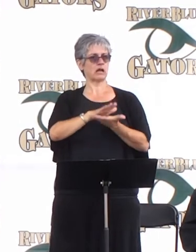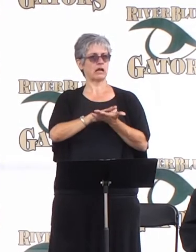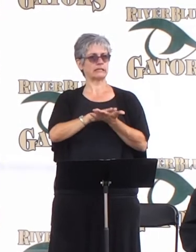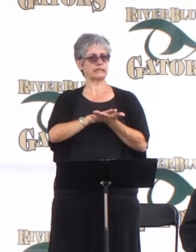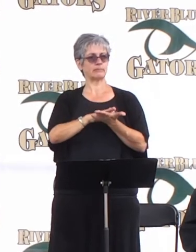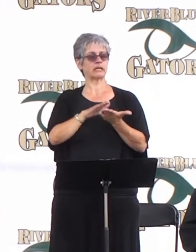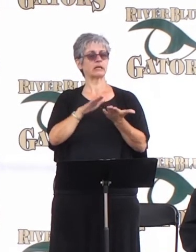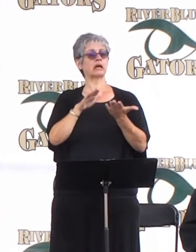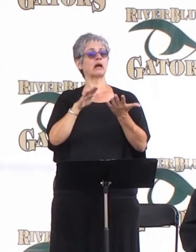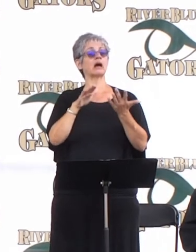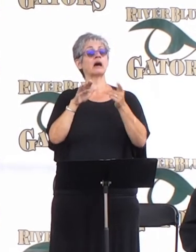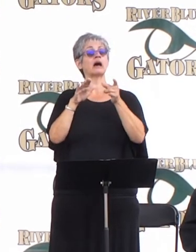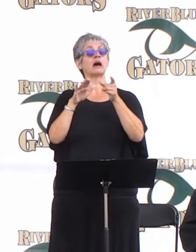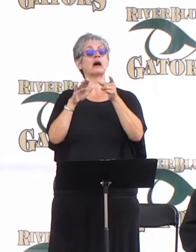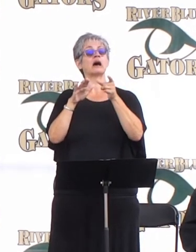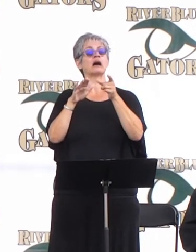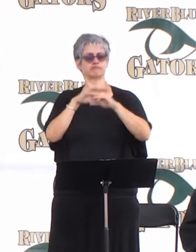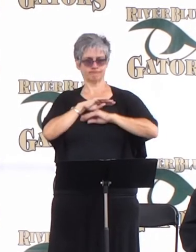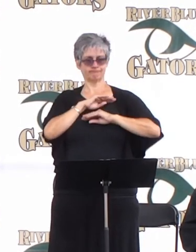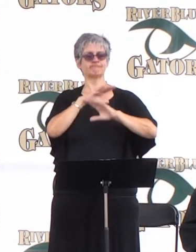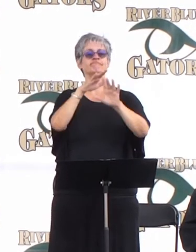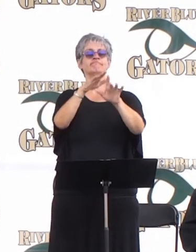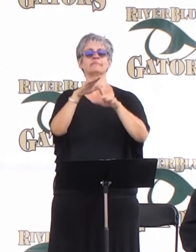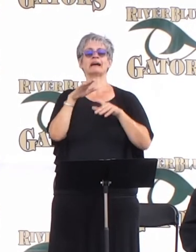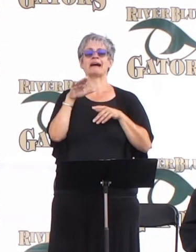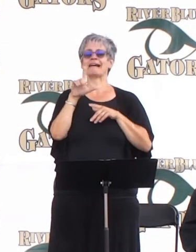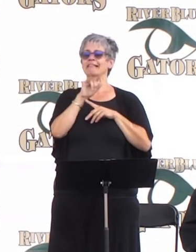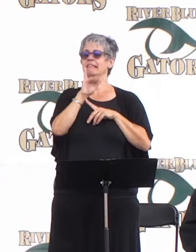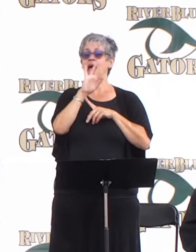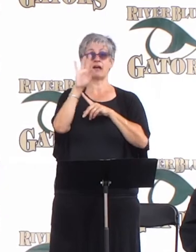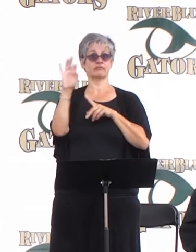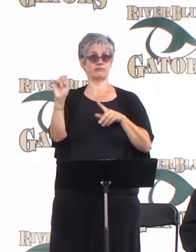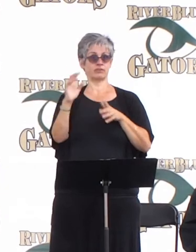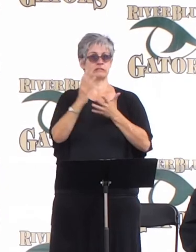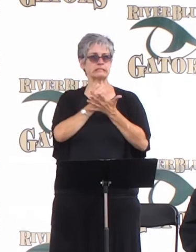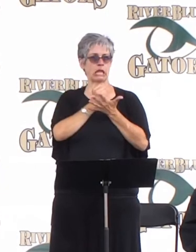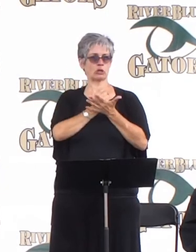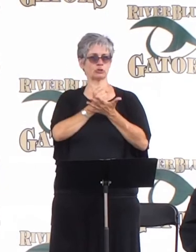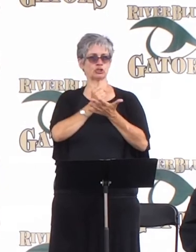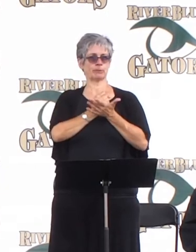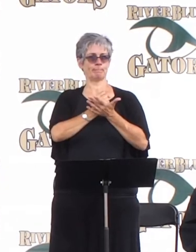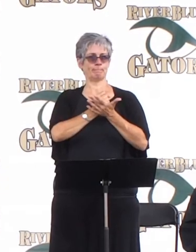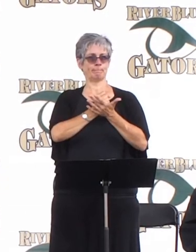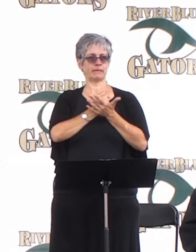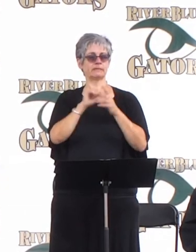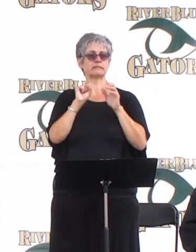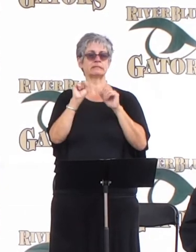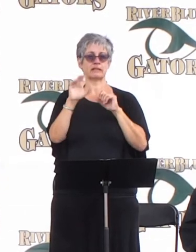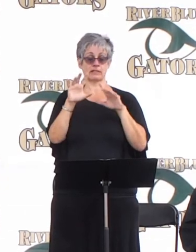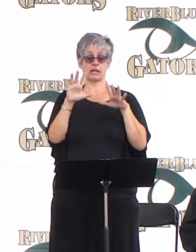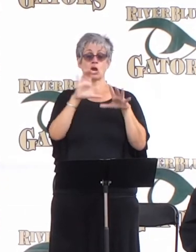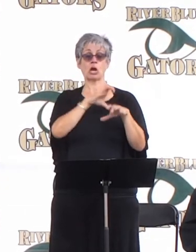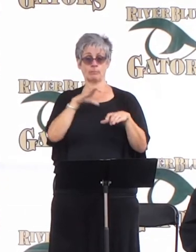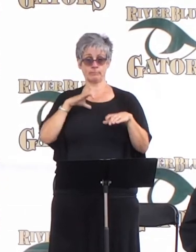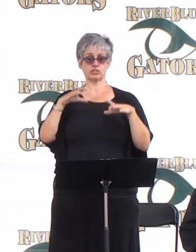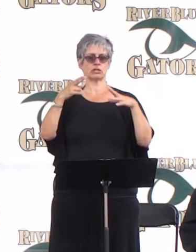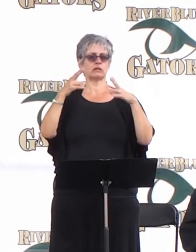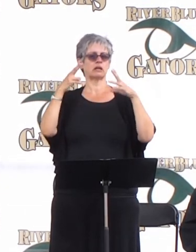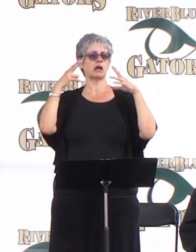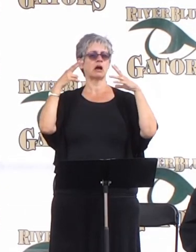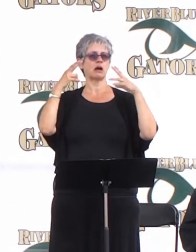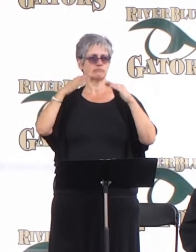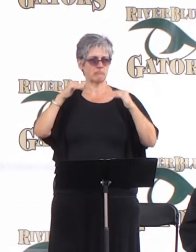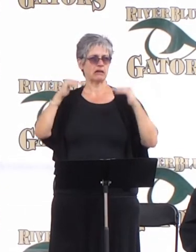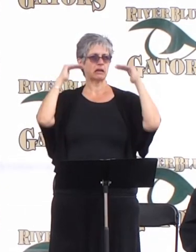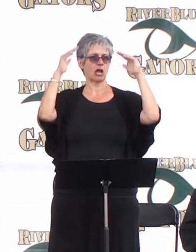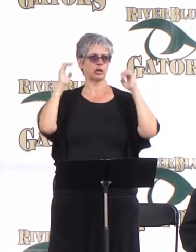Life Scholarship. Also administered through the South Carolina Commission on Higher Education, these students will receive $5,000 each year,